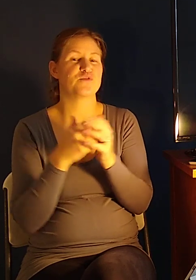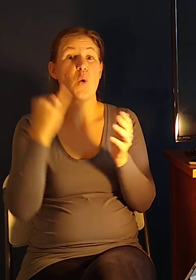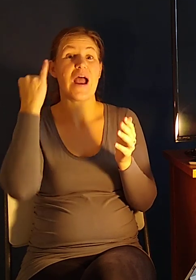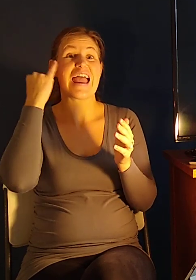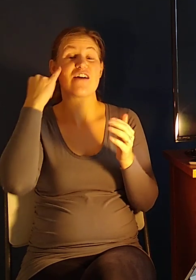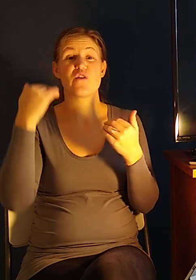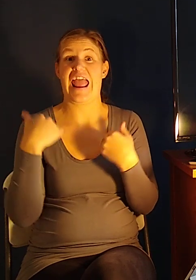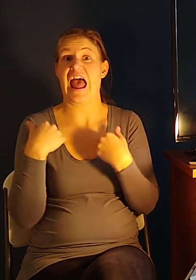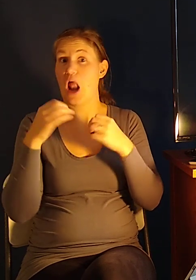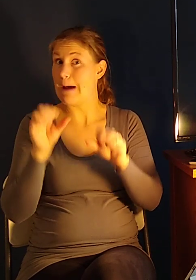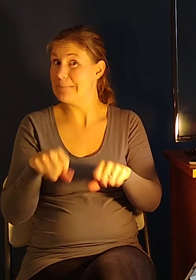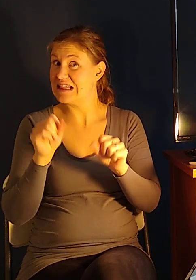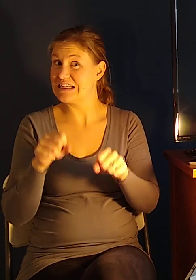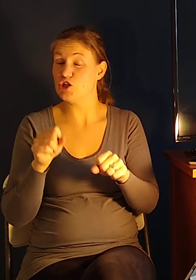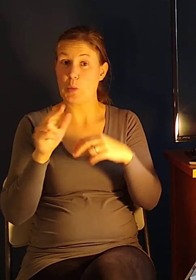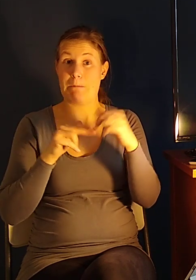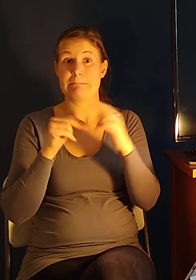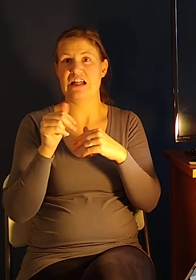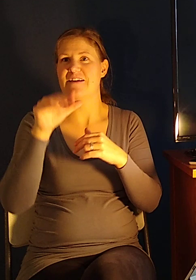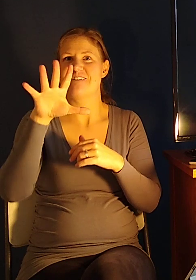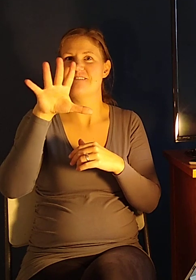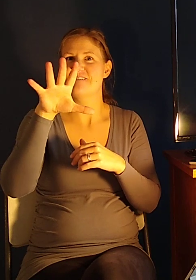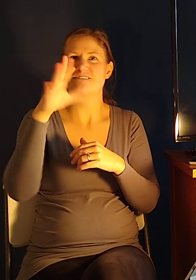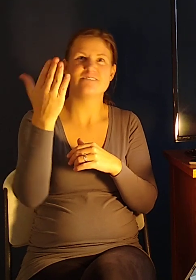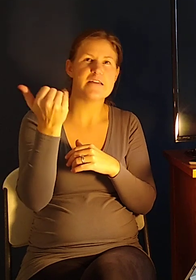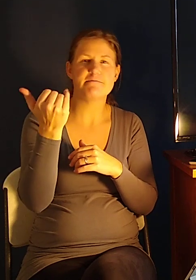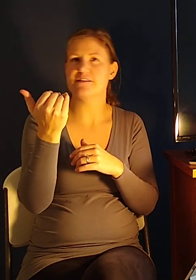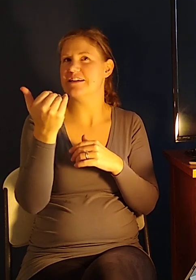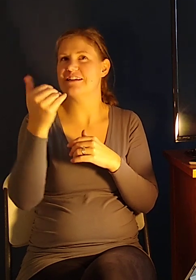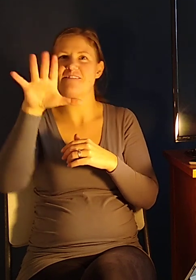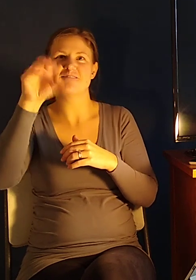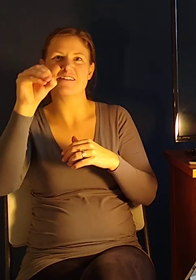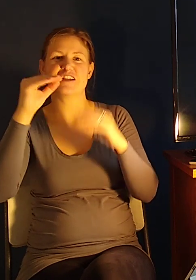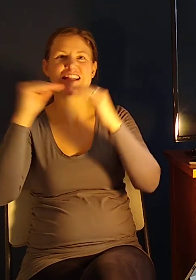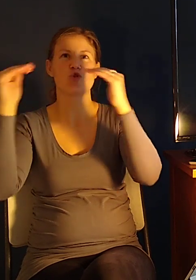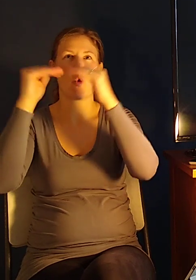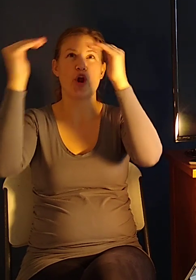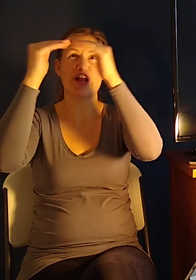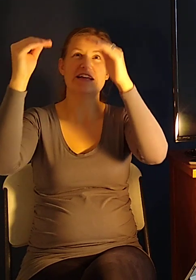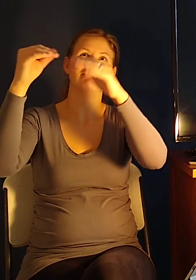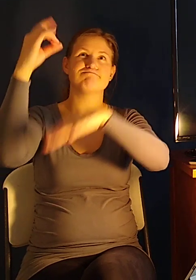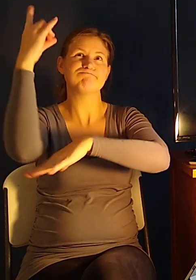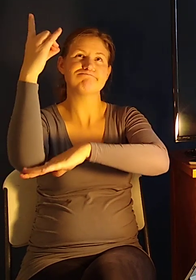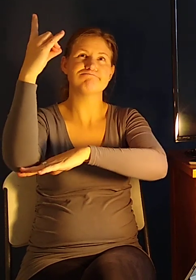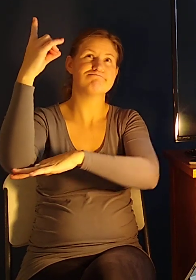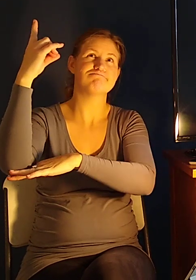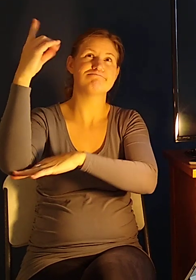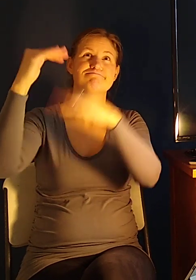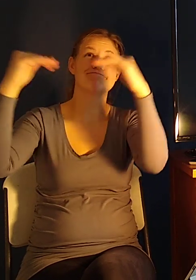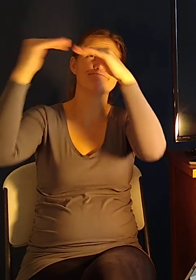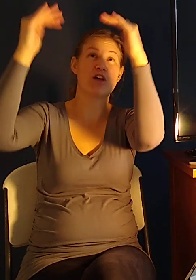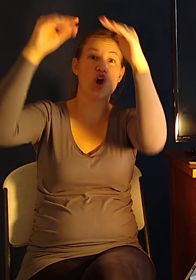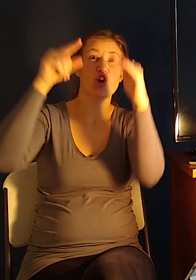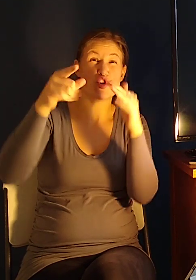we had the ability to build 15 to 50-story skyscrapers, would you want to be a